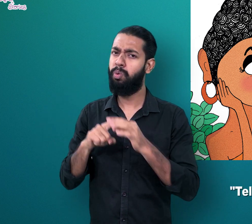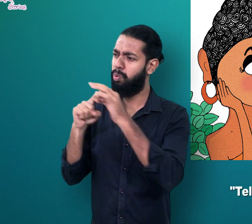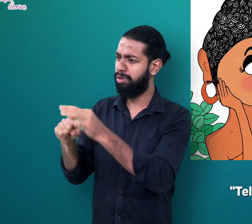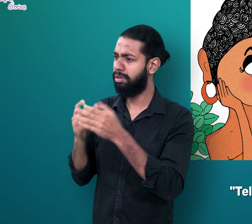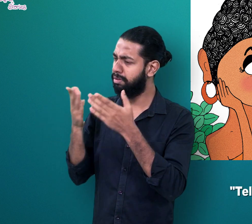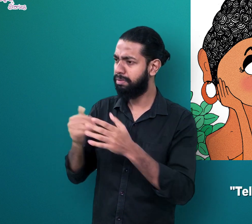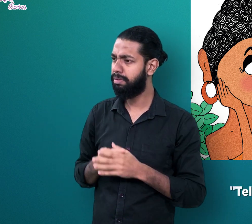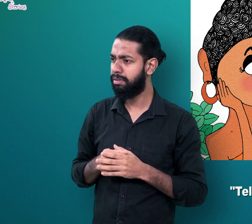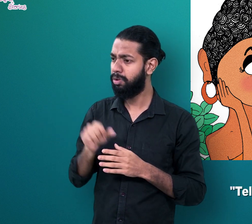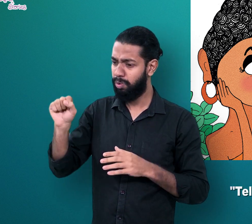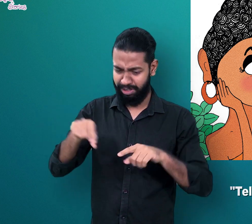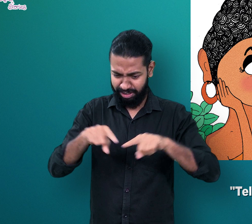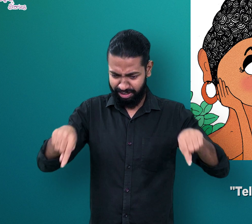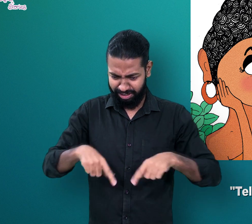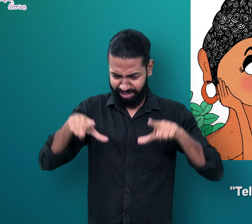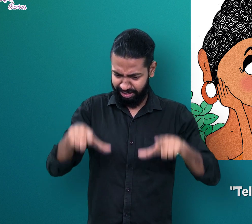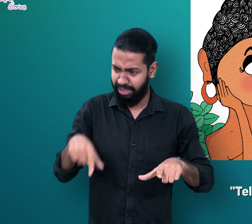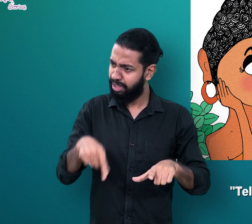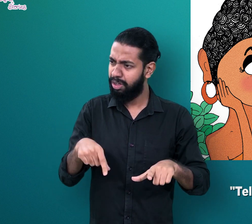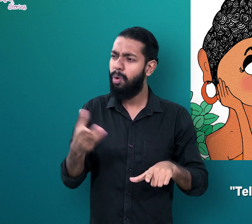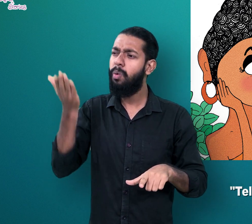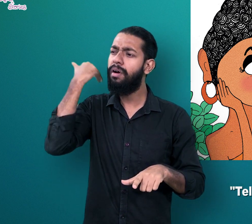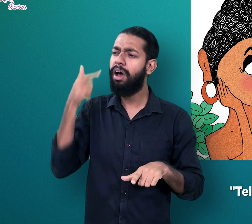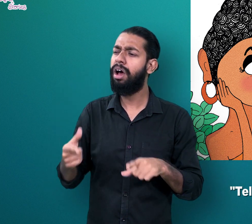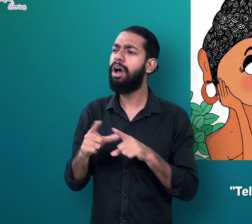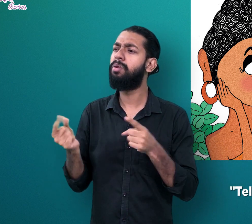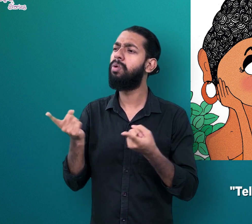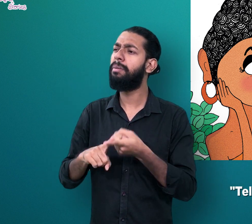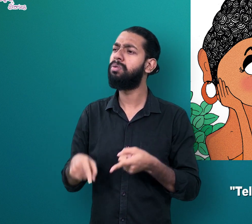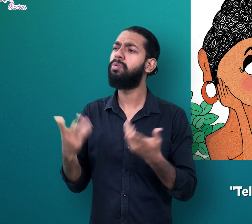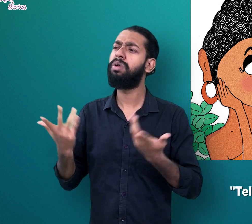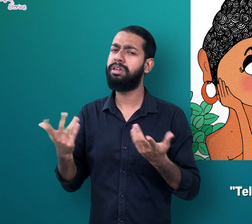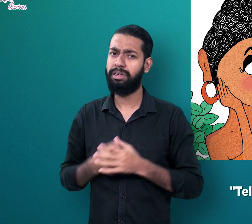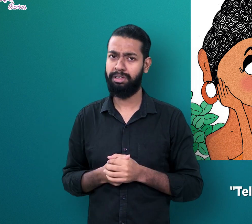He asked the monk, "Tell me, what did you do with your old doormat?"